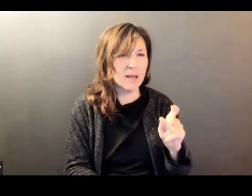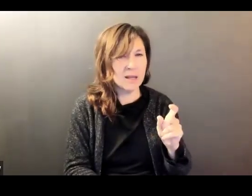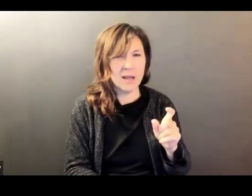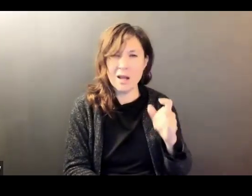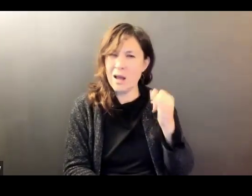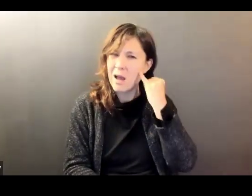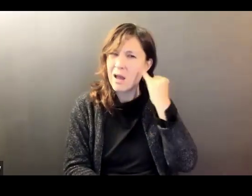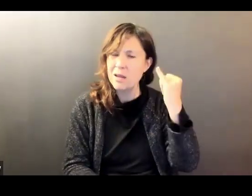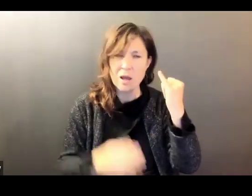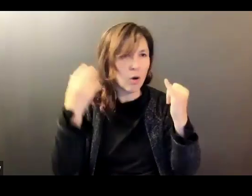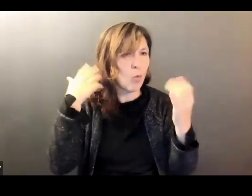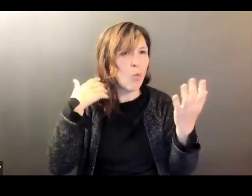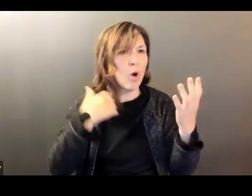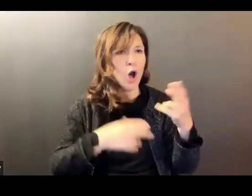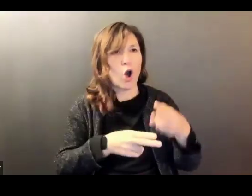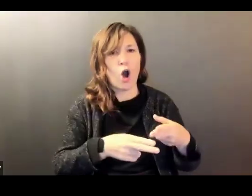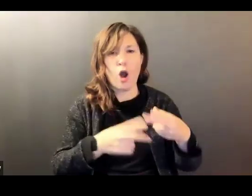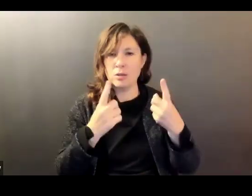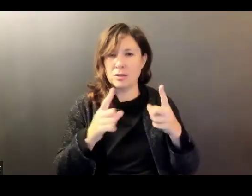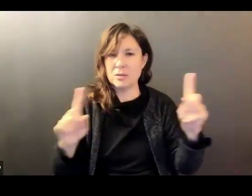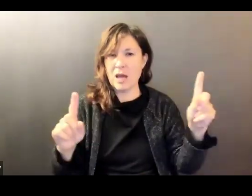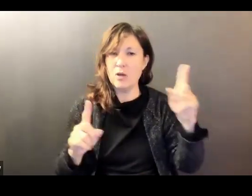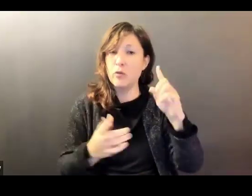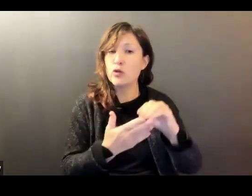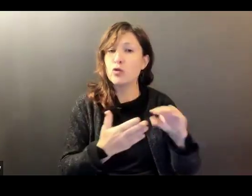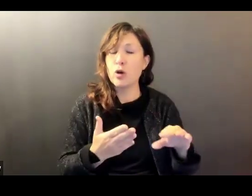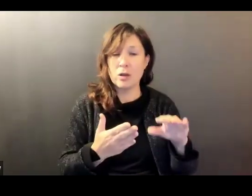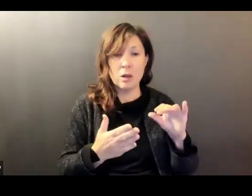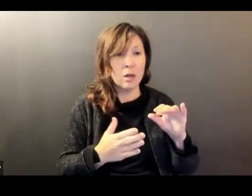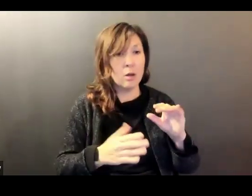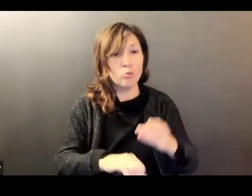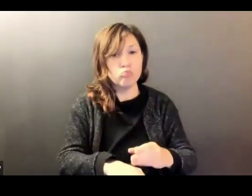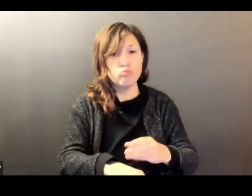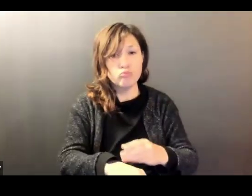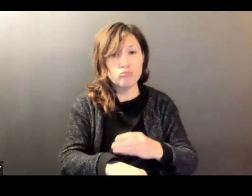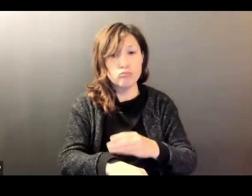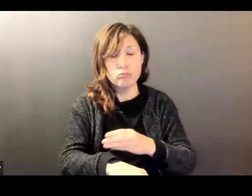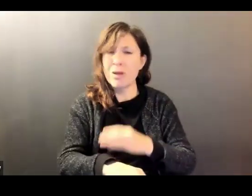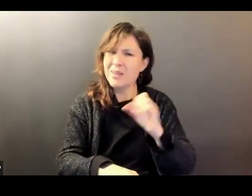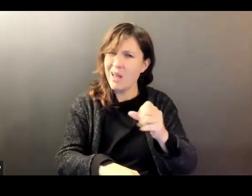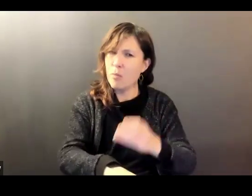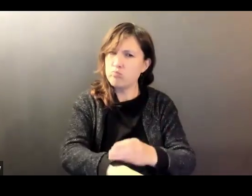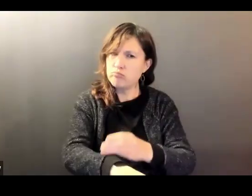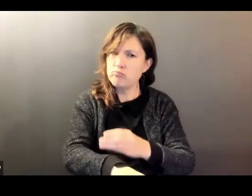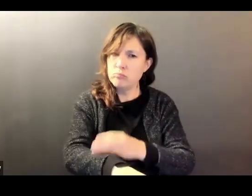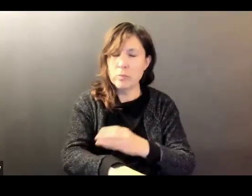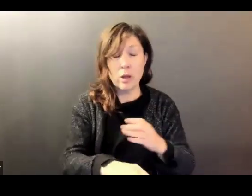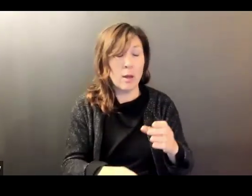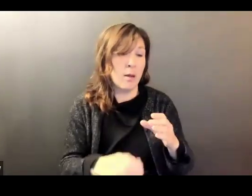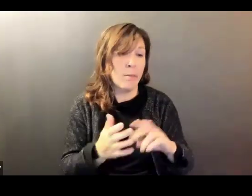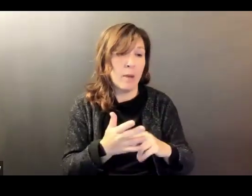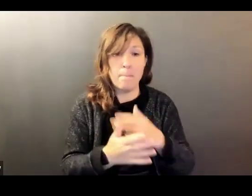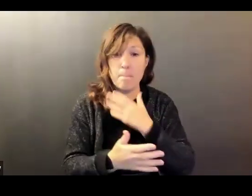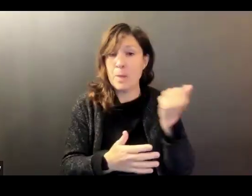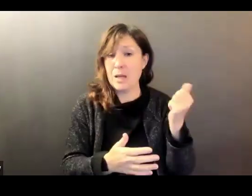what would be considered a success on students making progress, knowing that making progress is just an increase in score from one